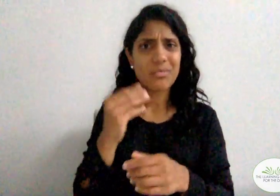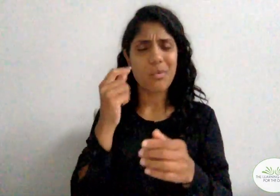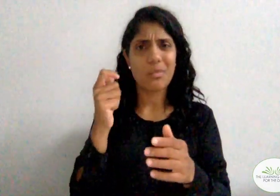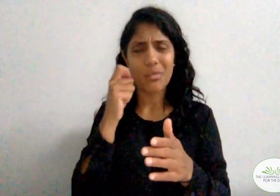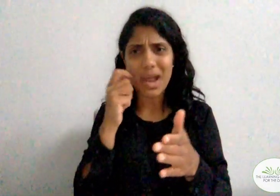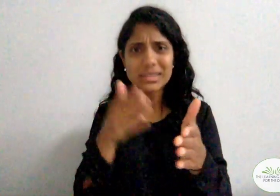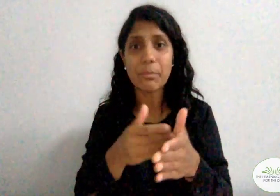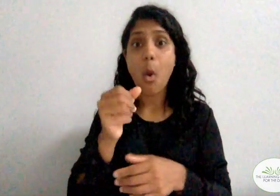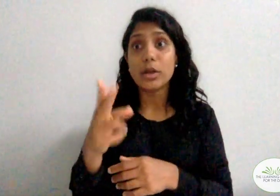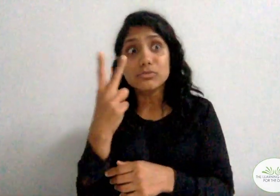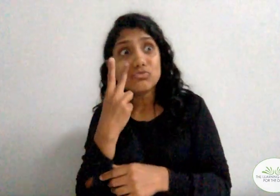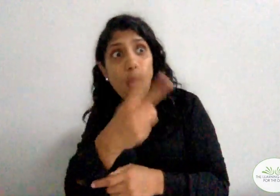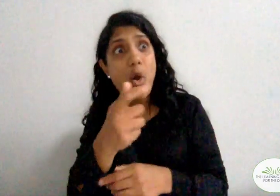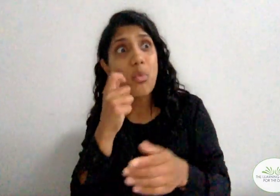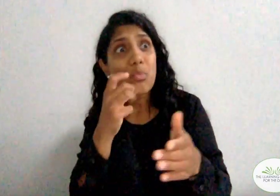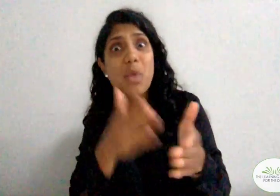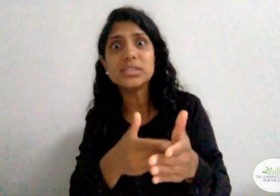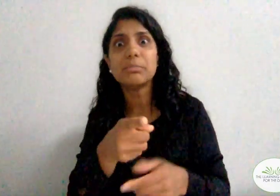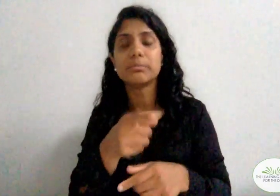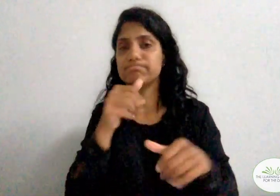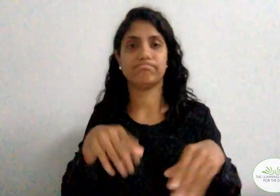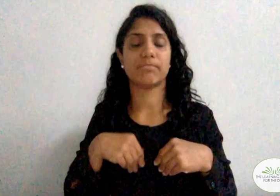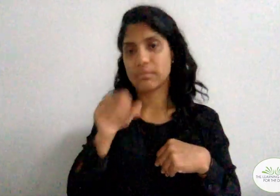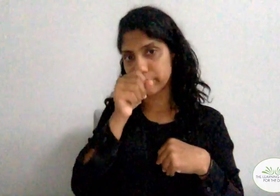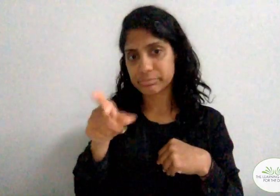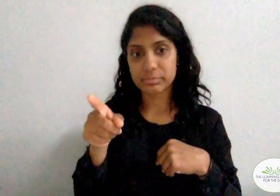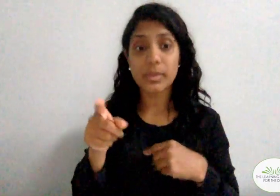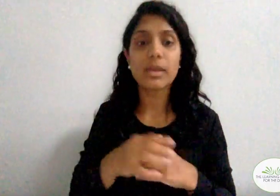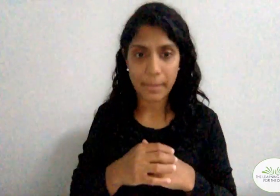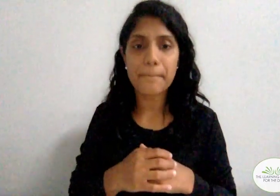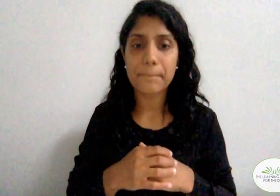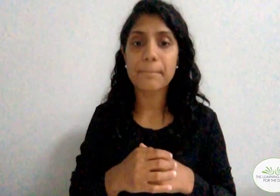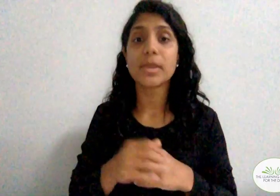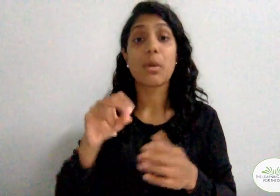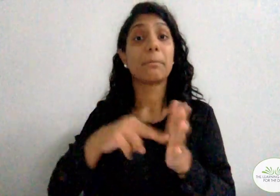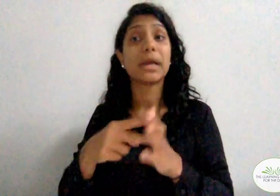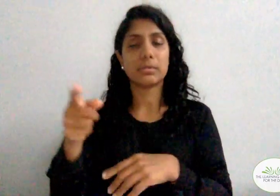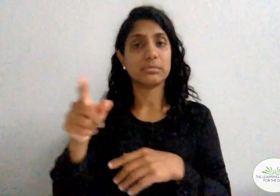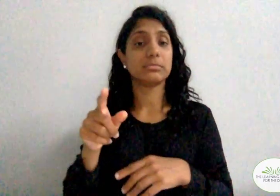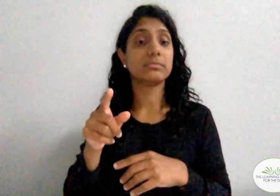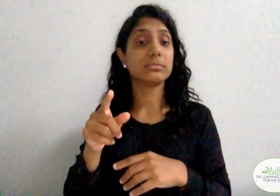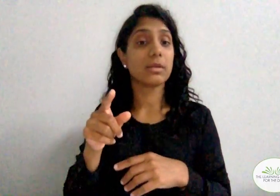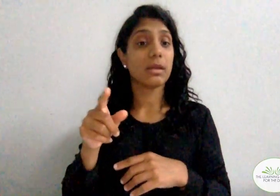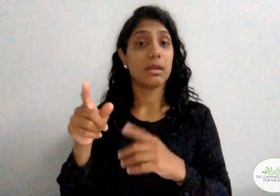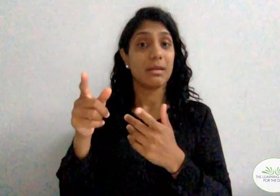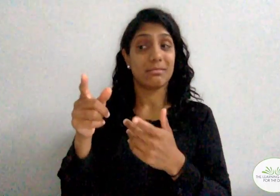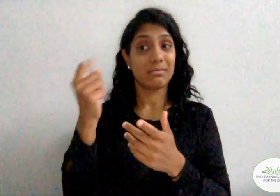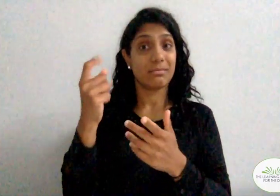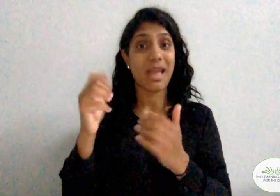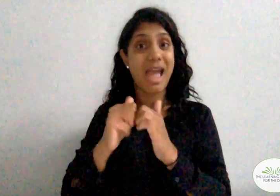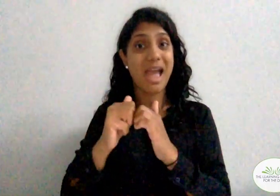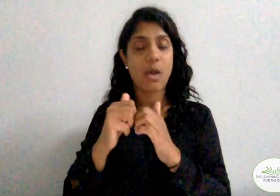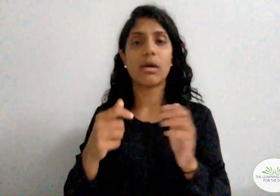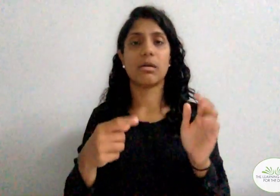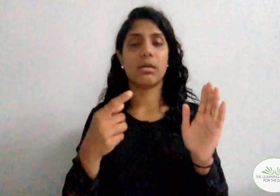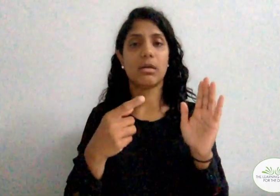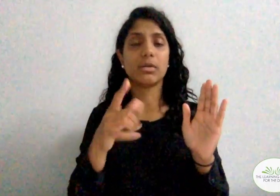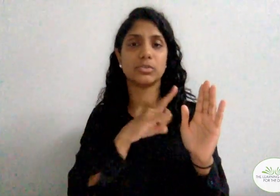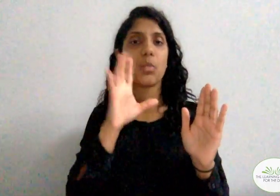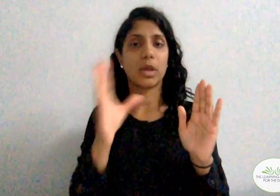A culture of individual accountability will be realized through the establishment of a reporting process for students and staff that witness